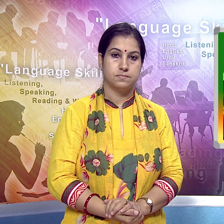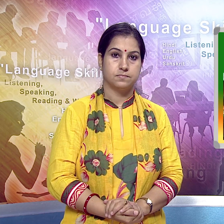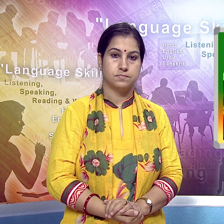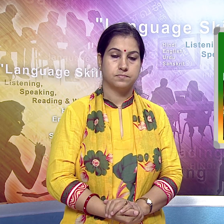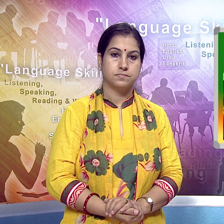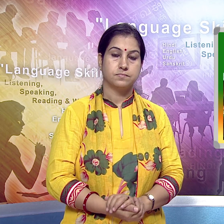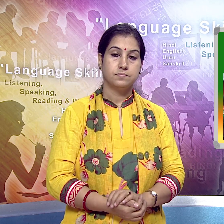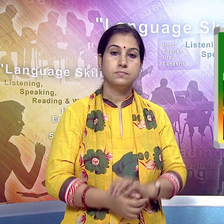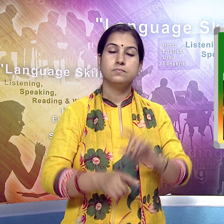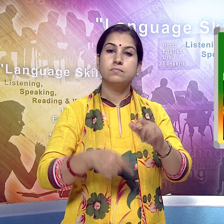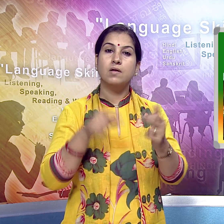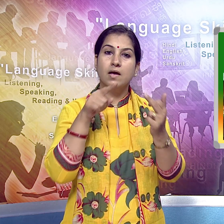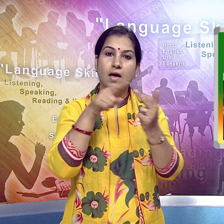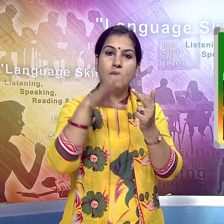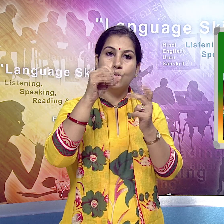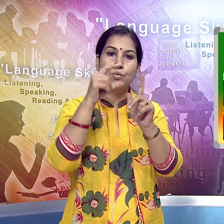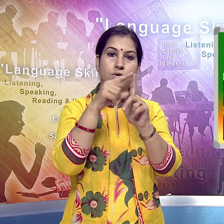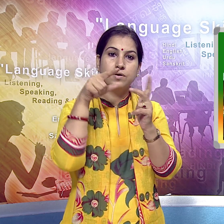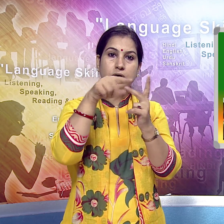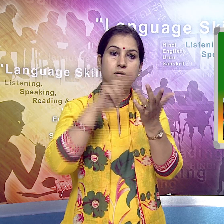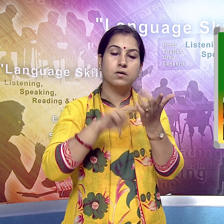Iodine is necessary for growth